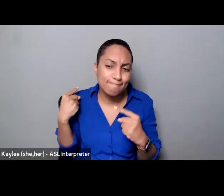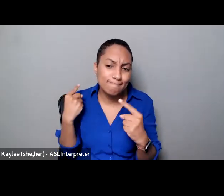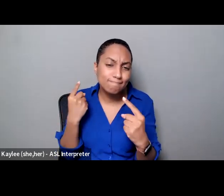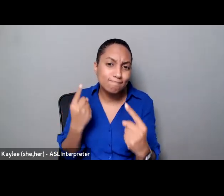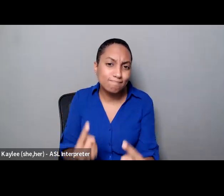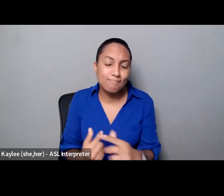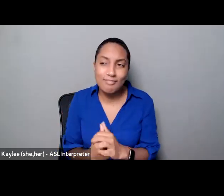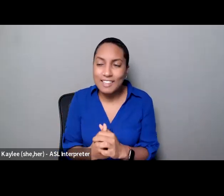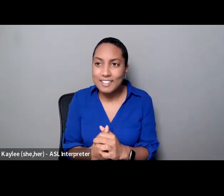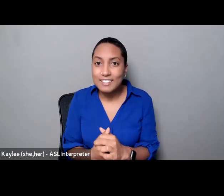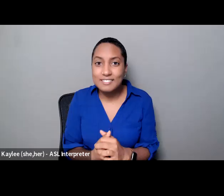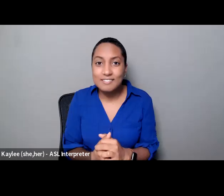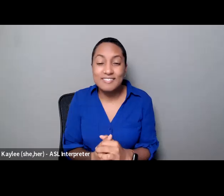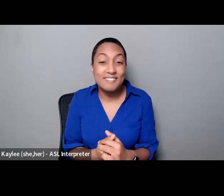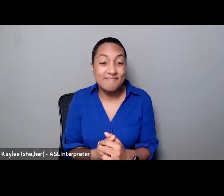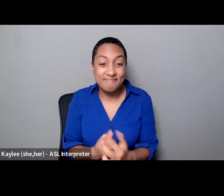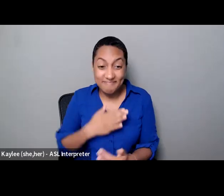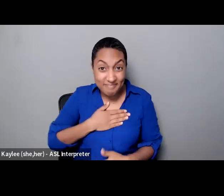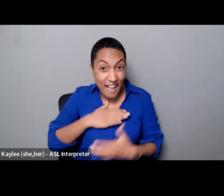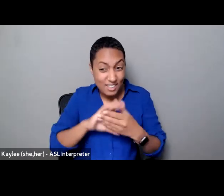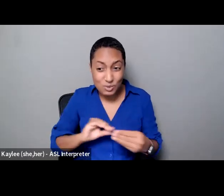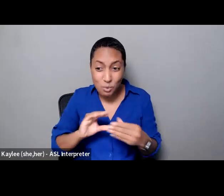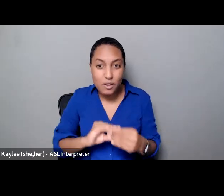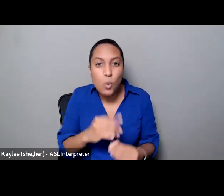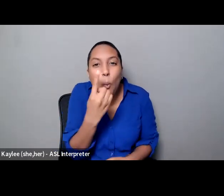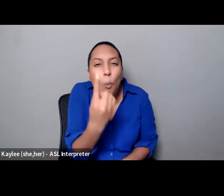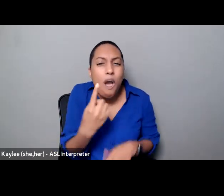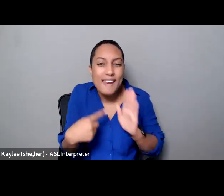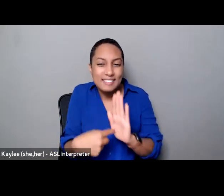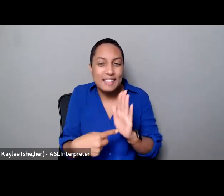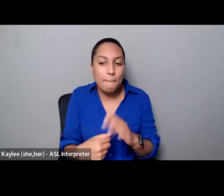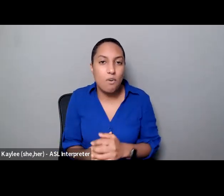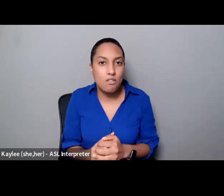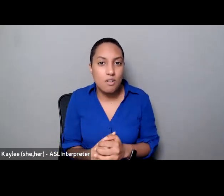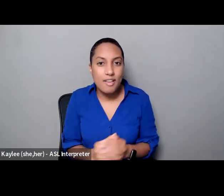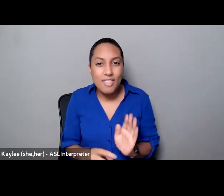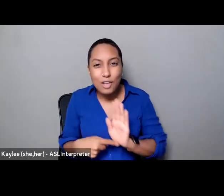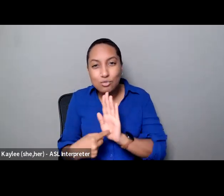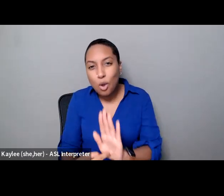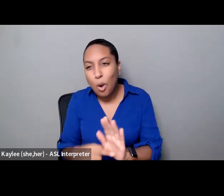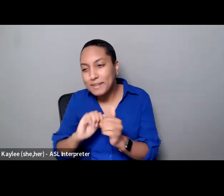has reinvented itself and continues to evolve.